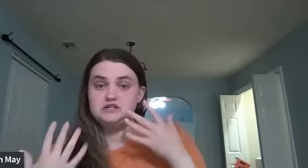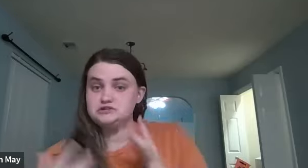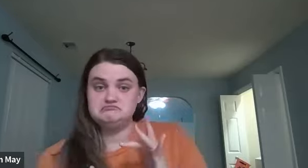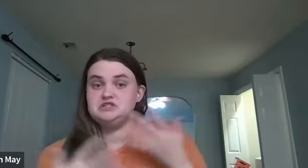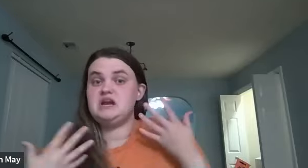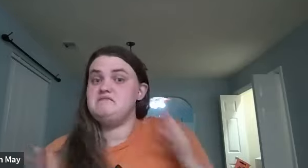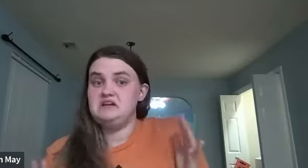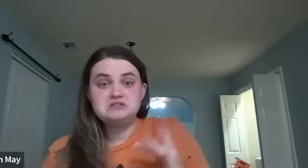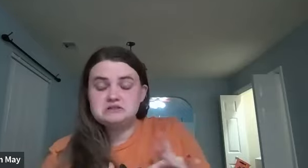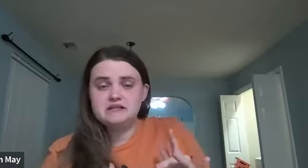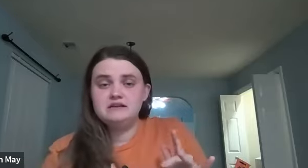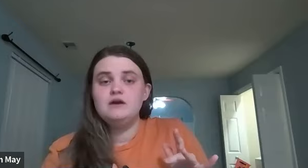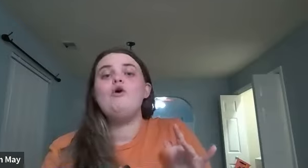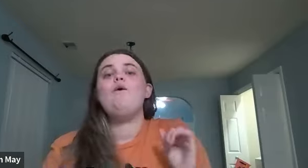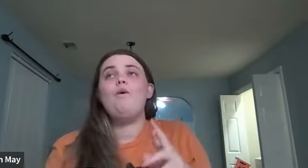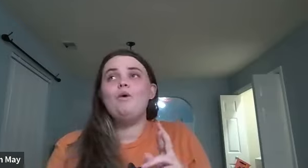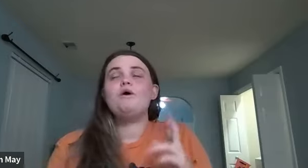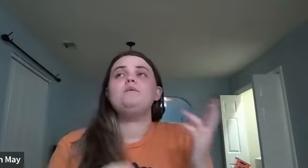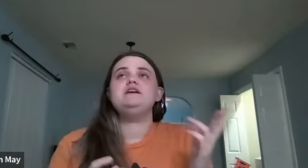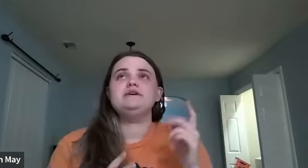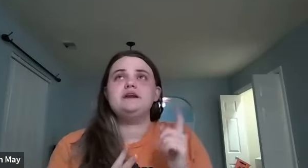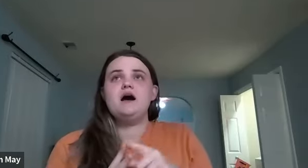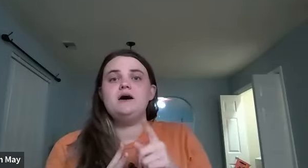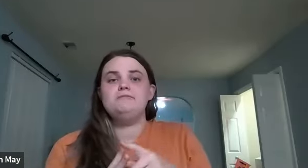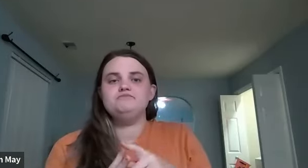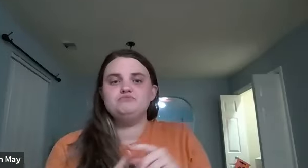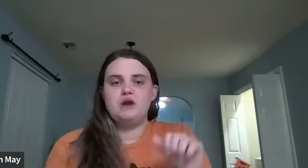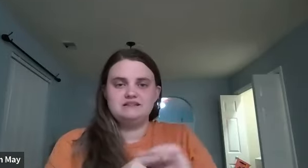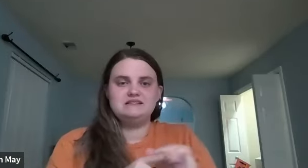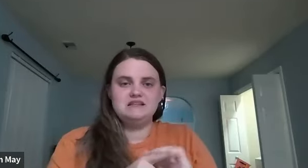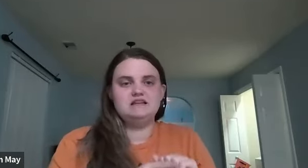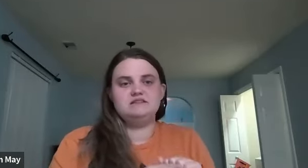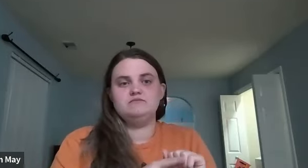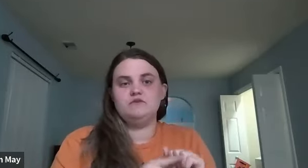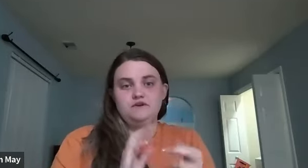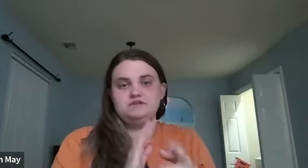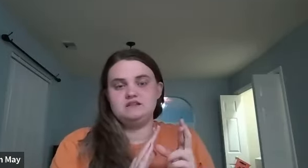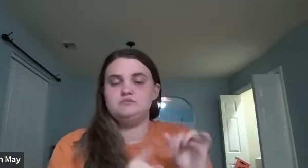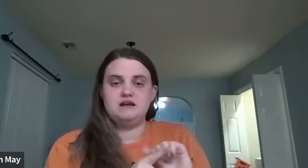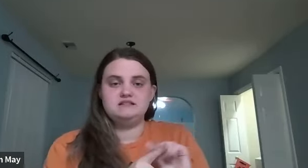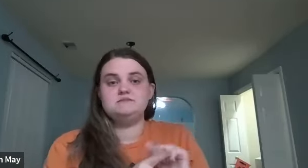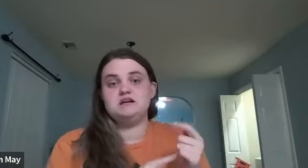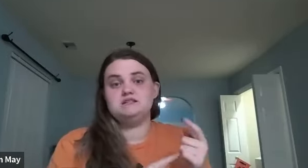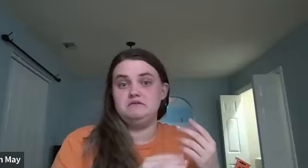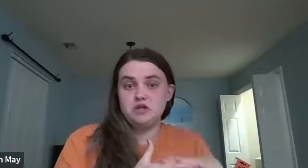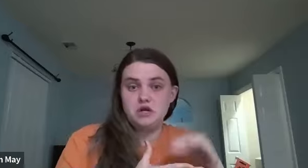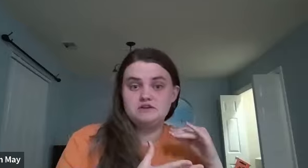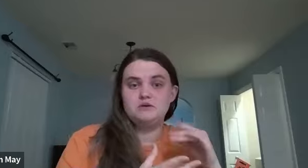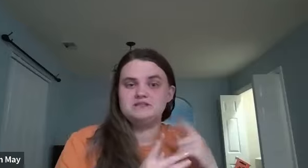finish early, or we can practice like some review signs. So practice some signs that we've learned, almost kind